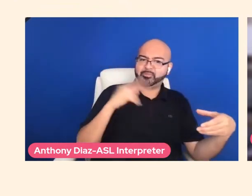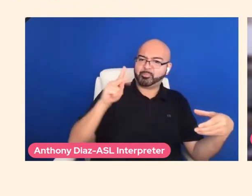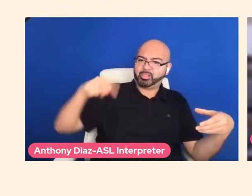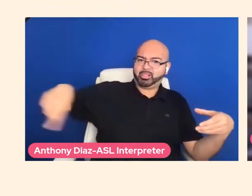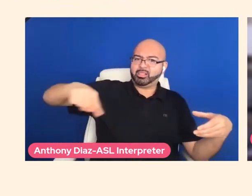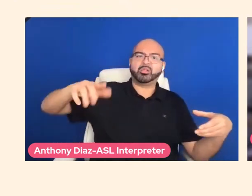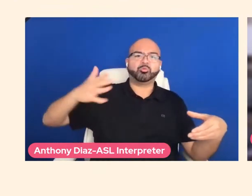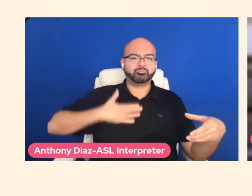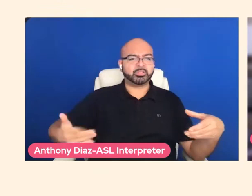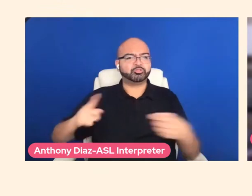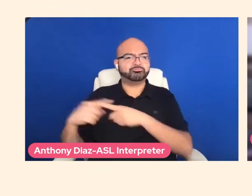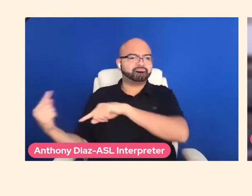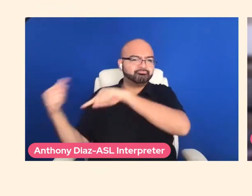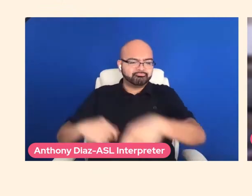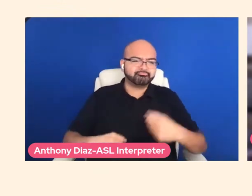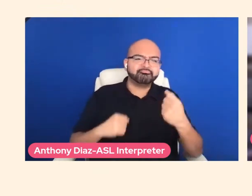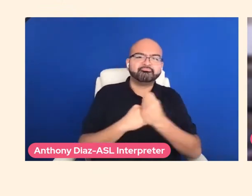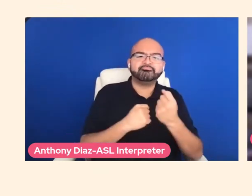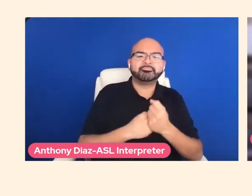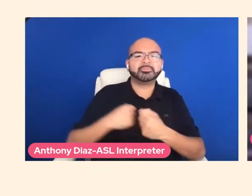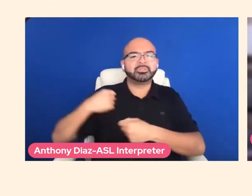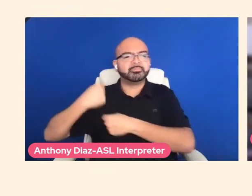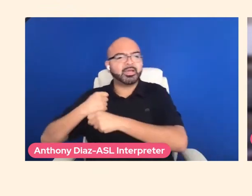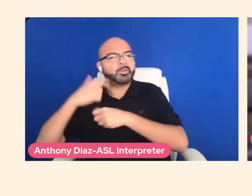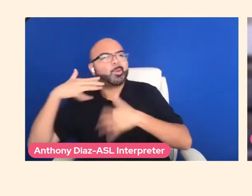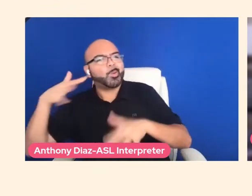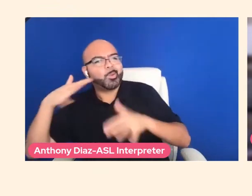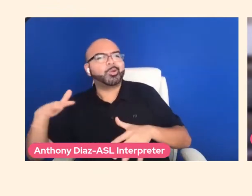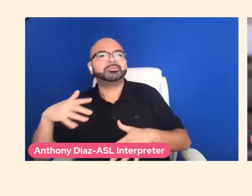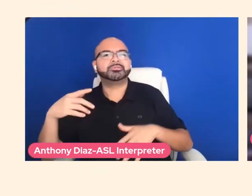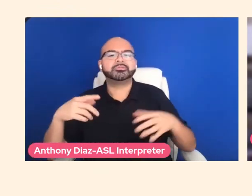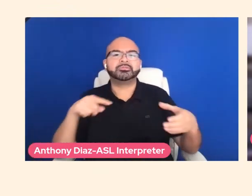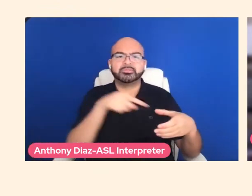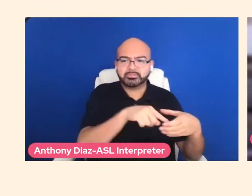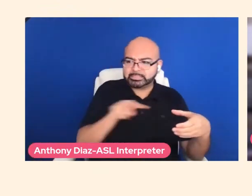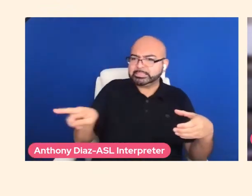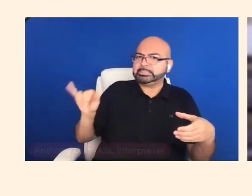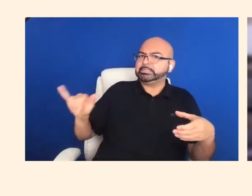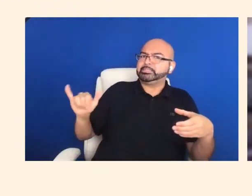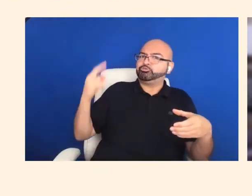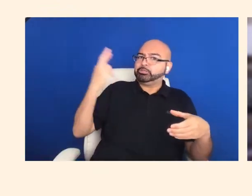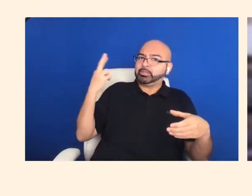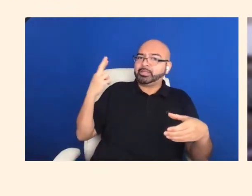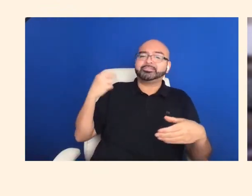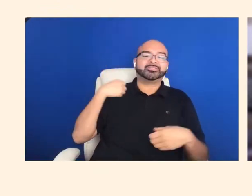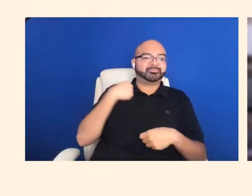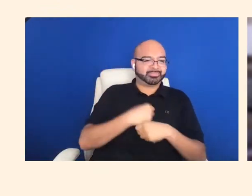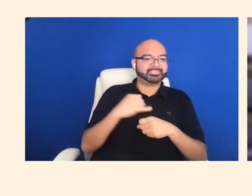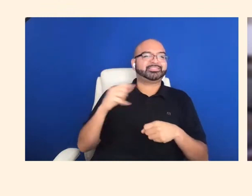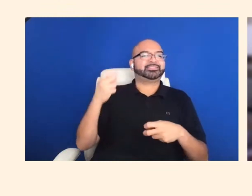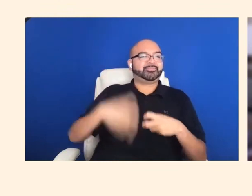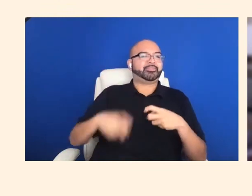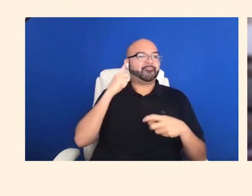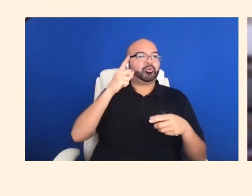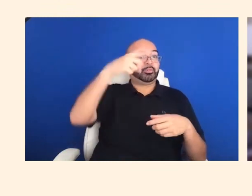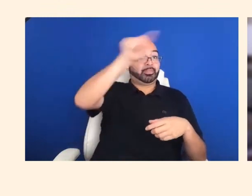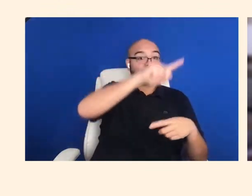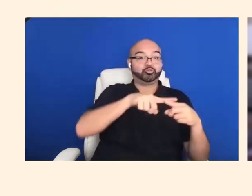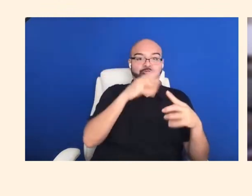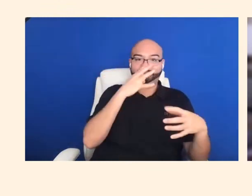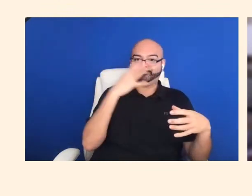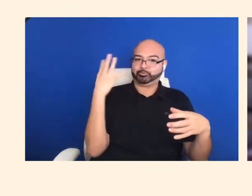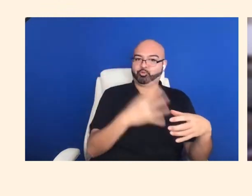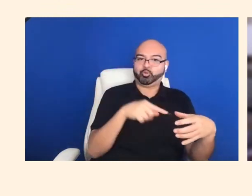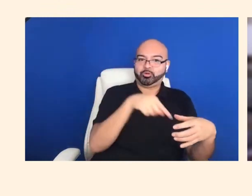about the safety of an individual or someone not being cared for correctly, it makes it very difficult for them to ignore because there's people